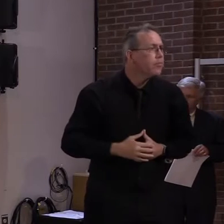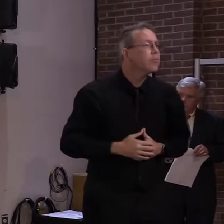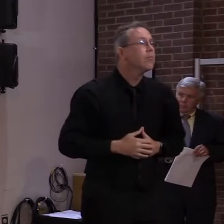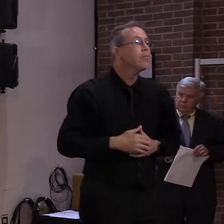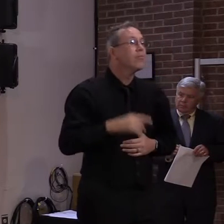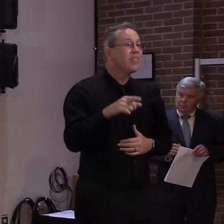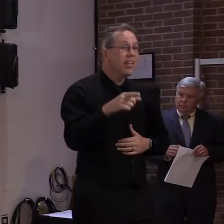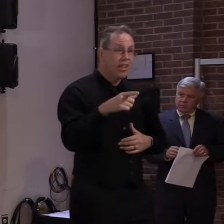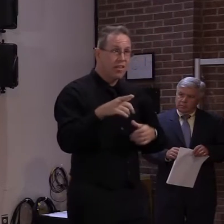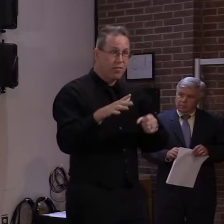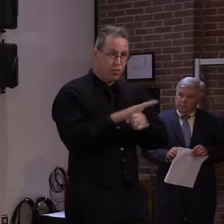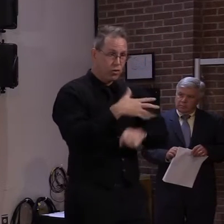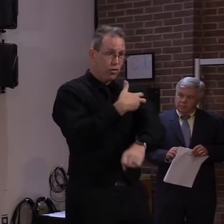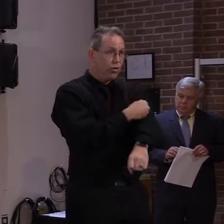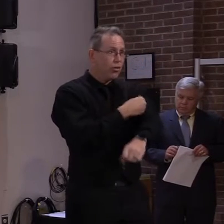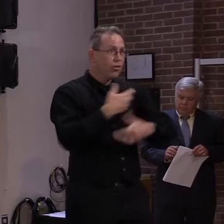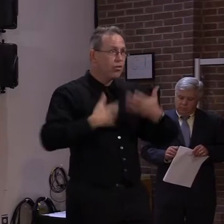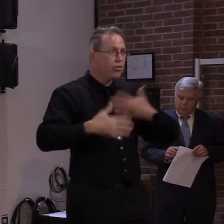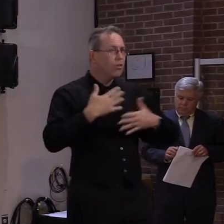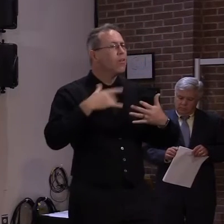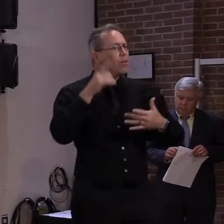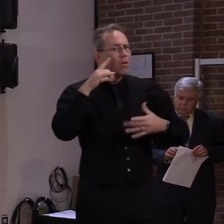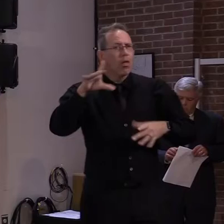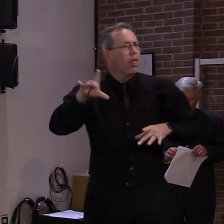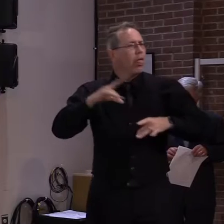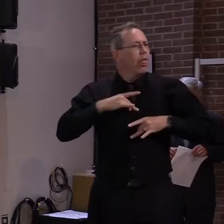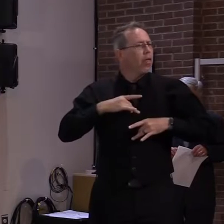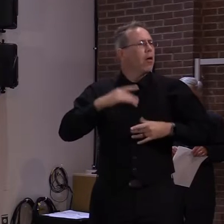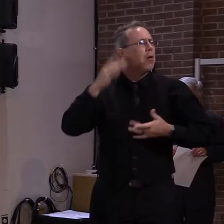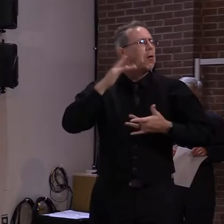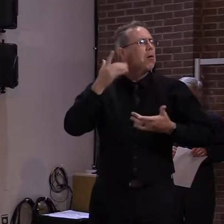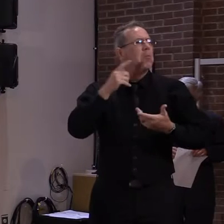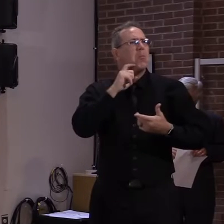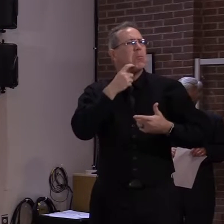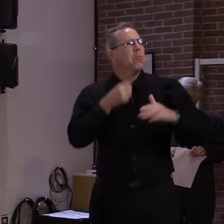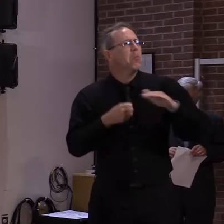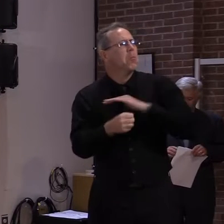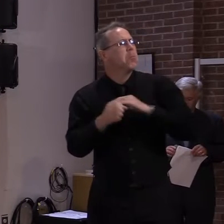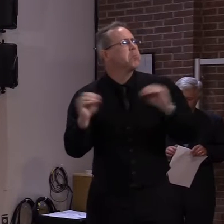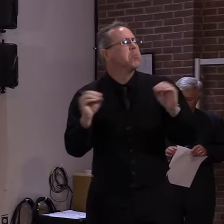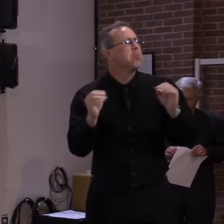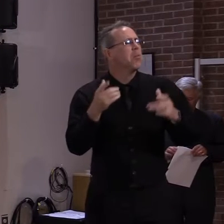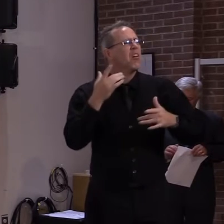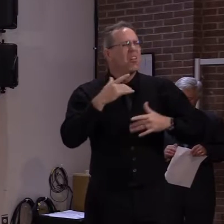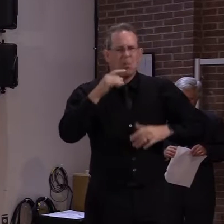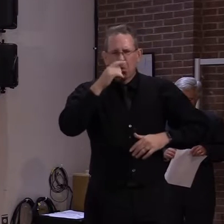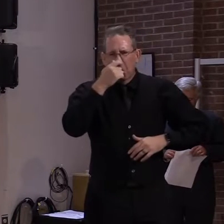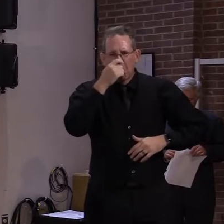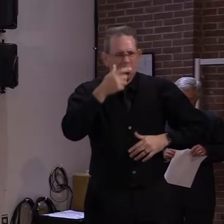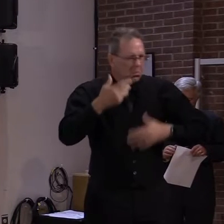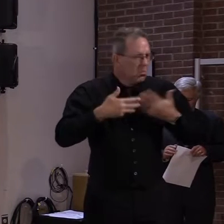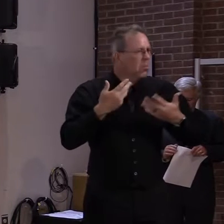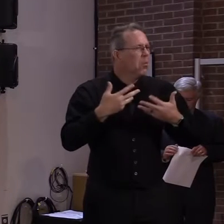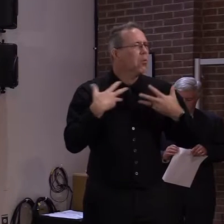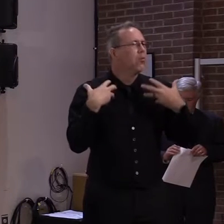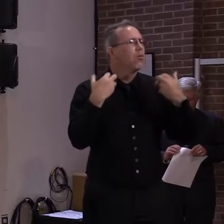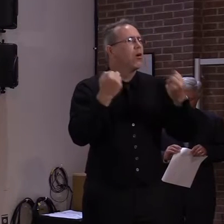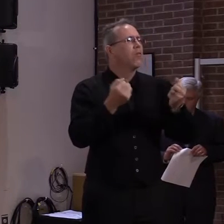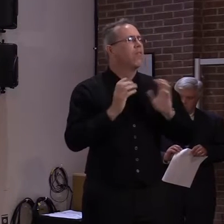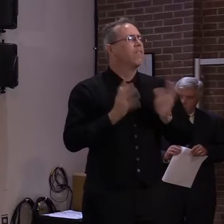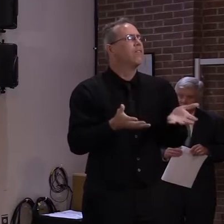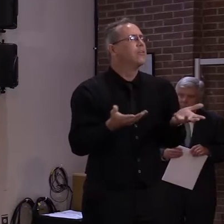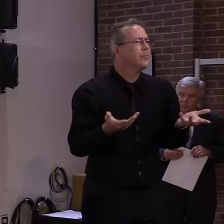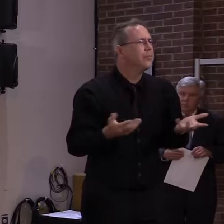go to the hospital and are often asymptomatic. So let's look at the data and talk about